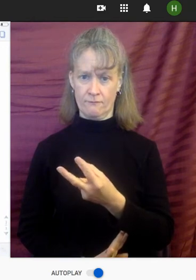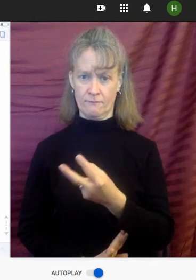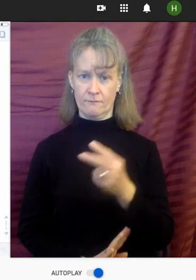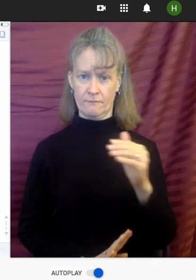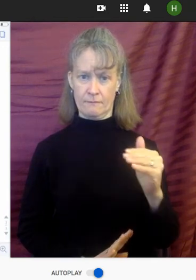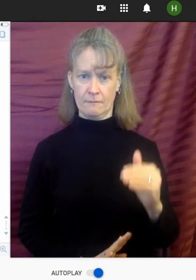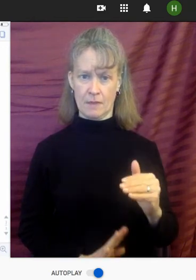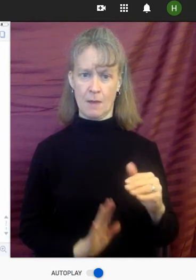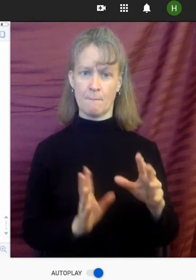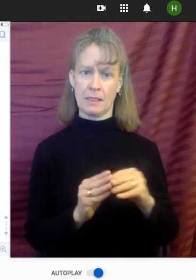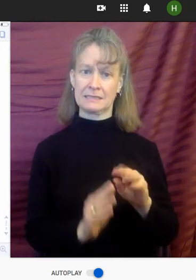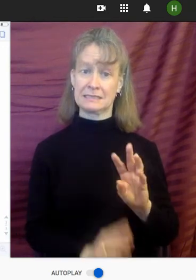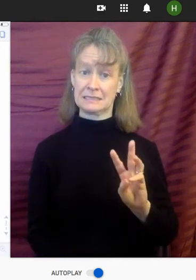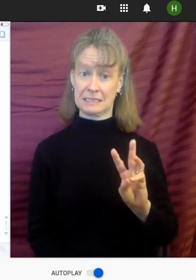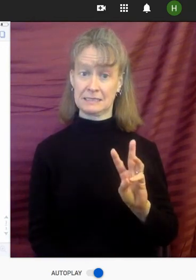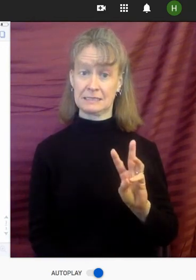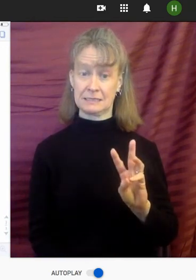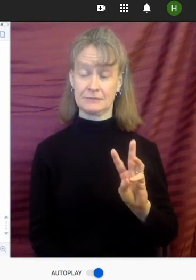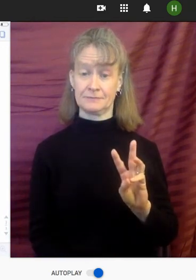plus 6.